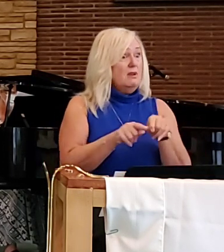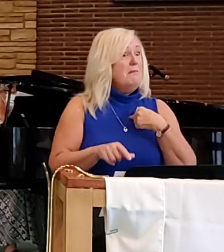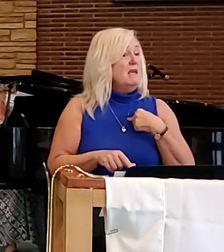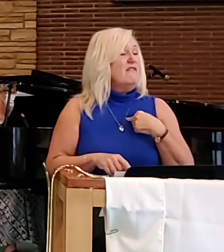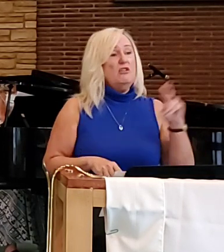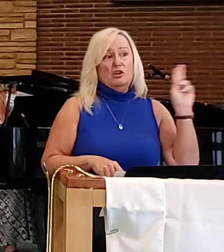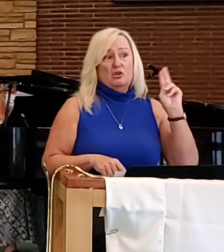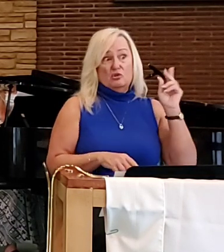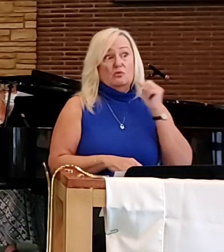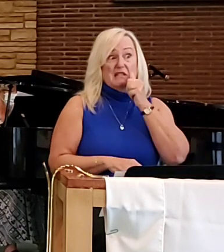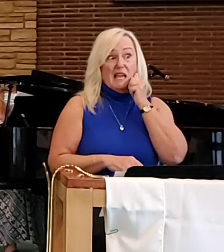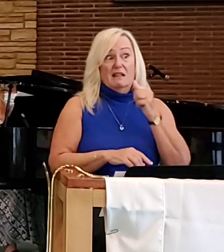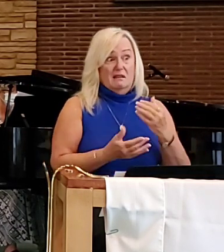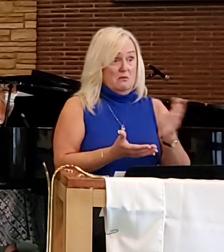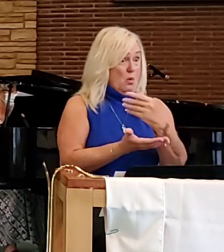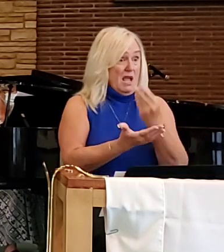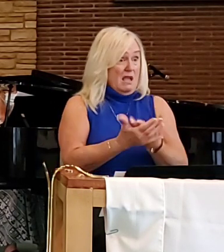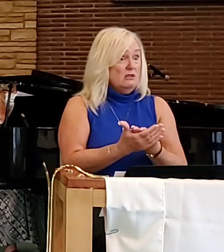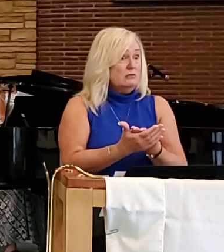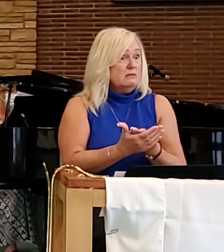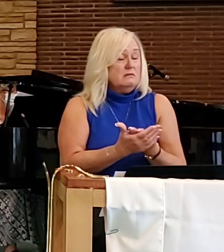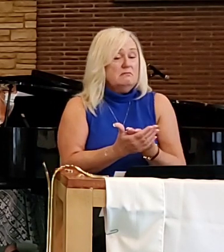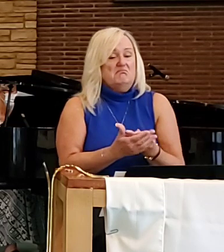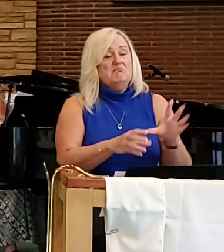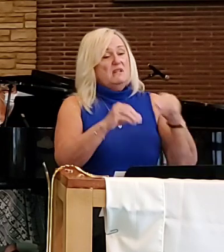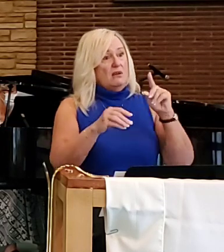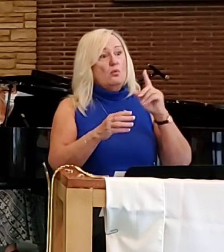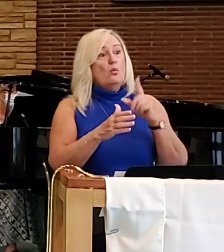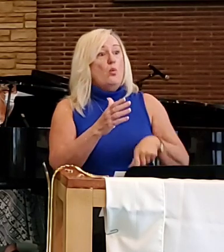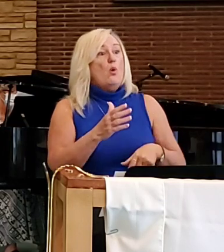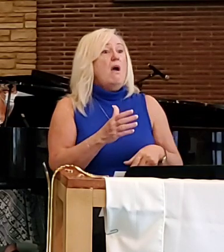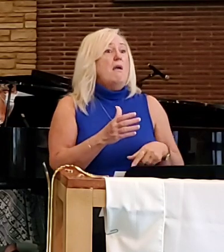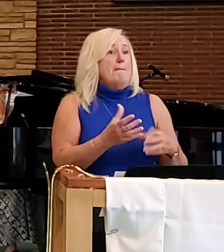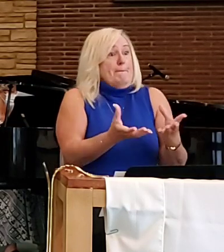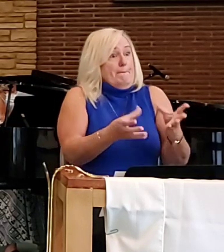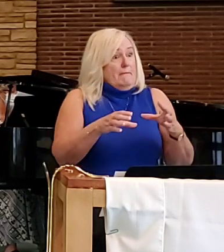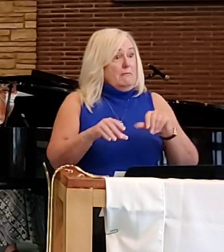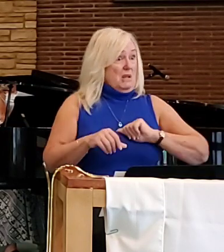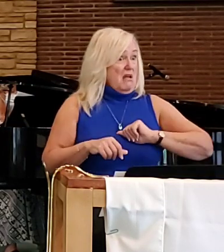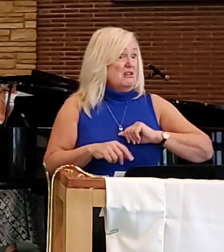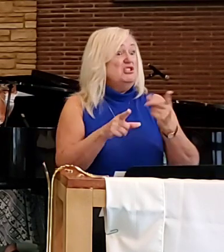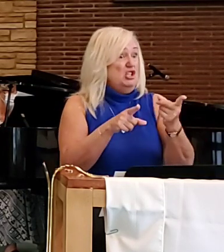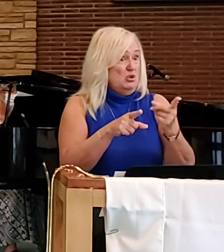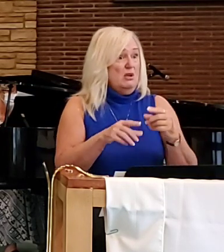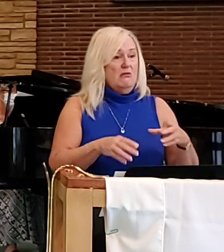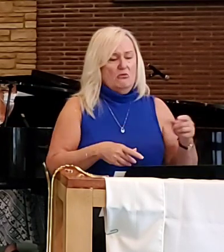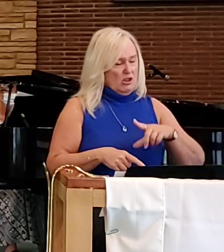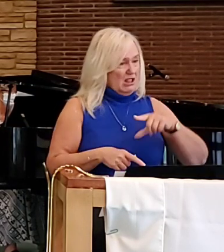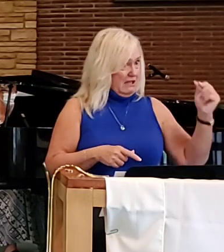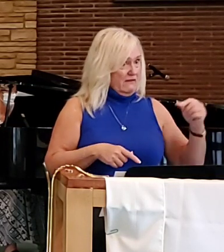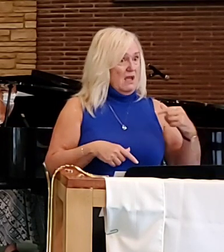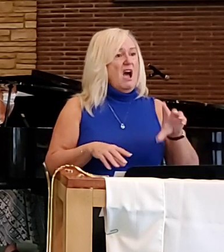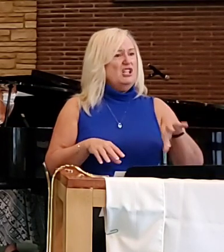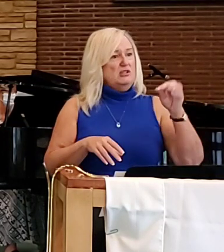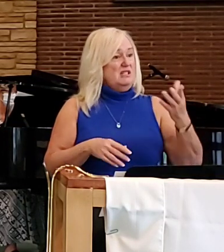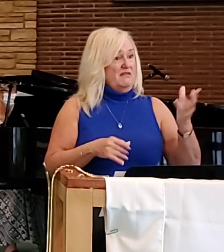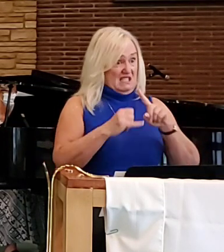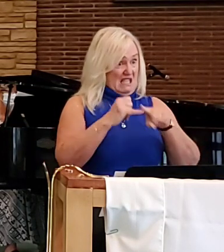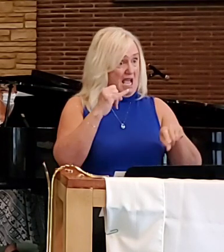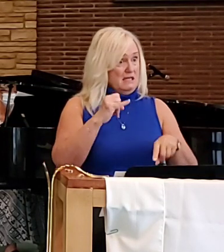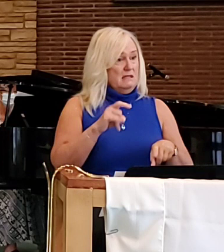the usual daily wage? Take what belongs to you and go. I choose to give to this